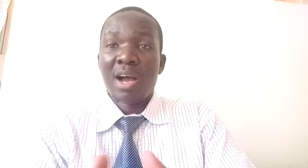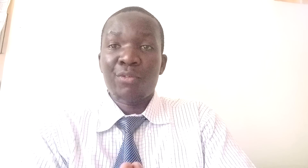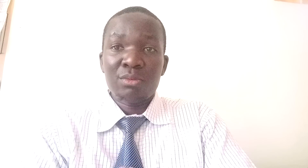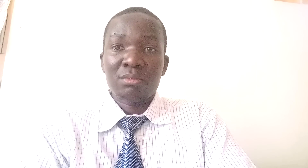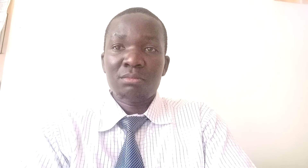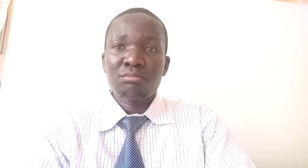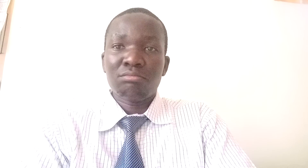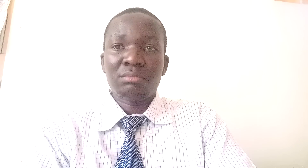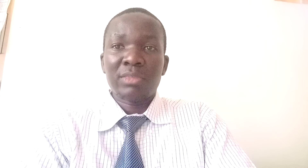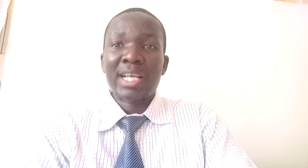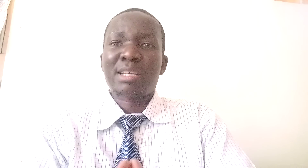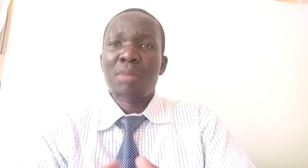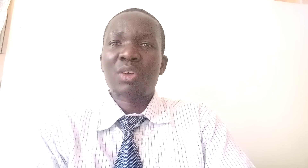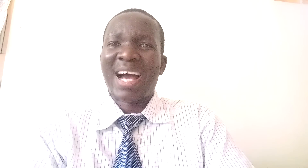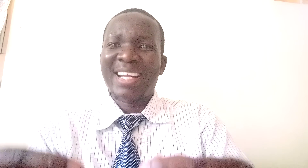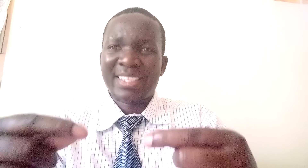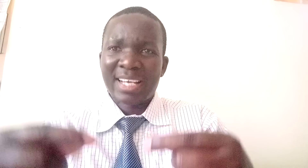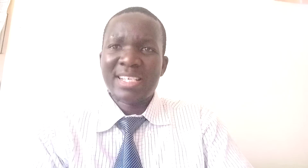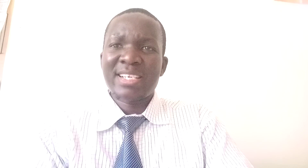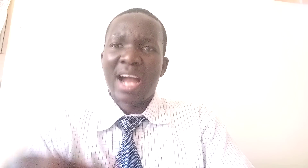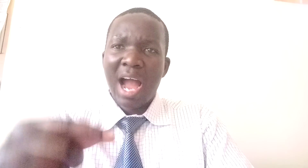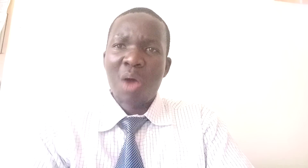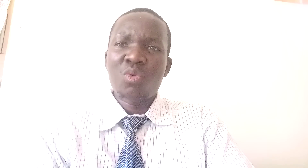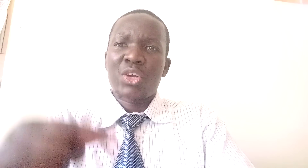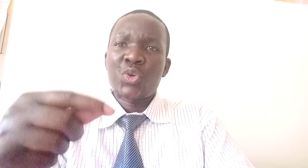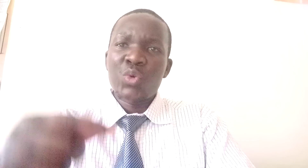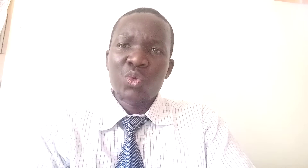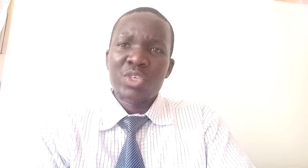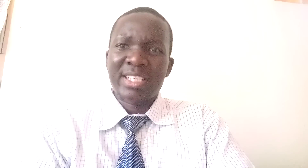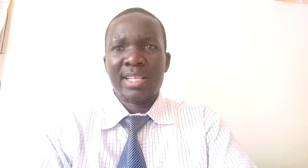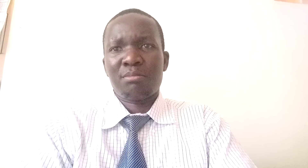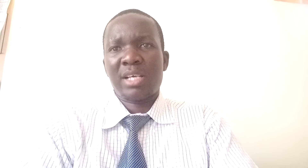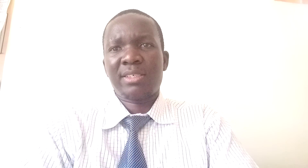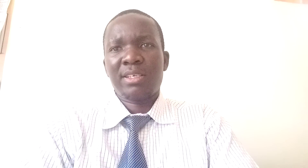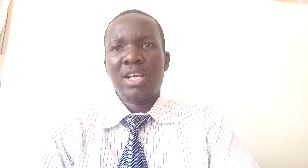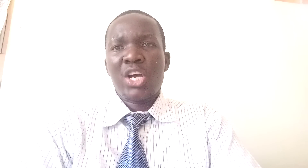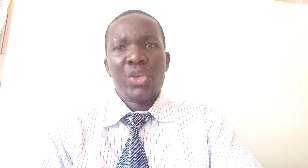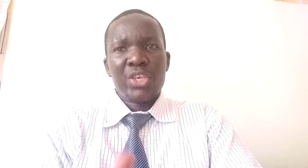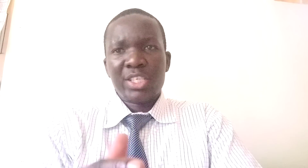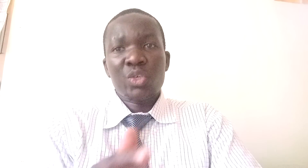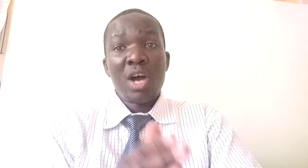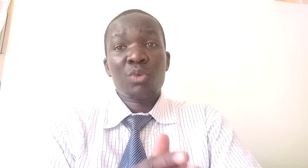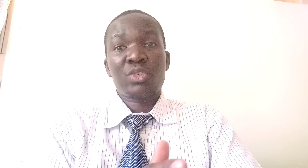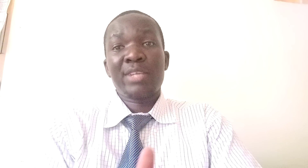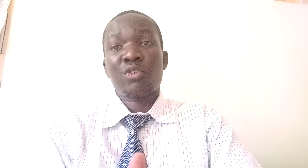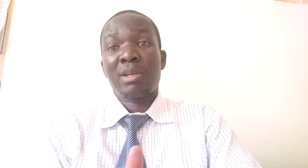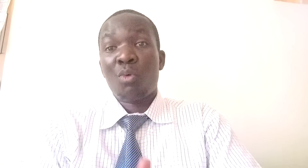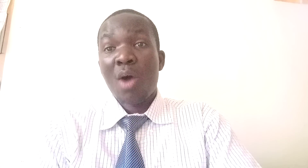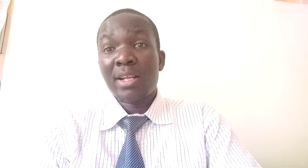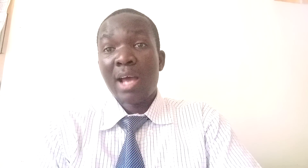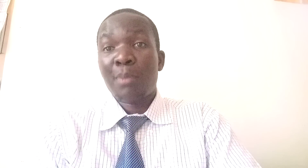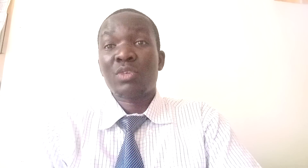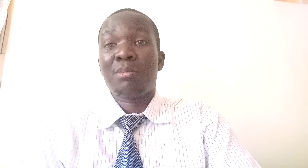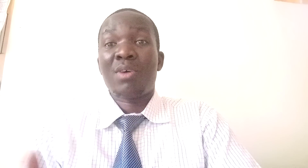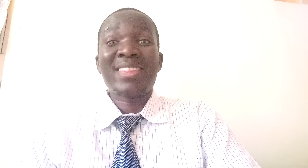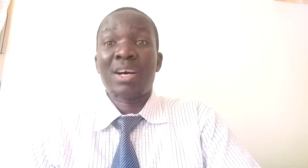you. It's about understanding how do you use these numbers. Yes, you know how to sign from number 1 up to number